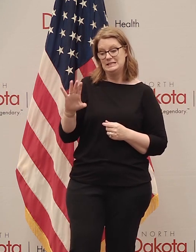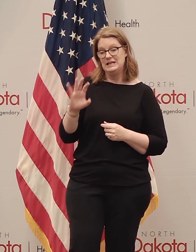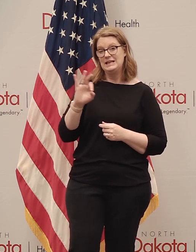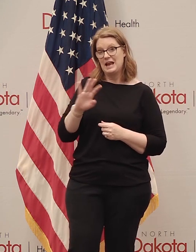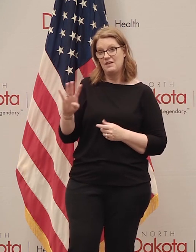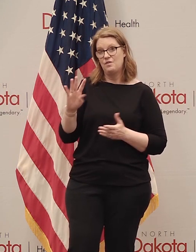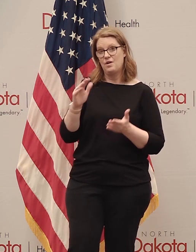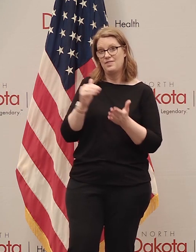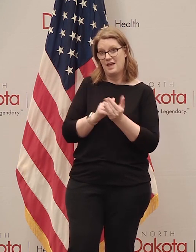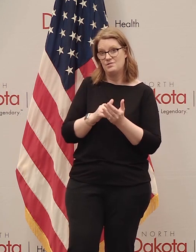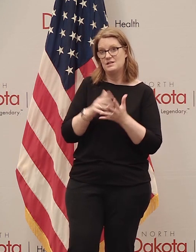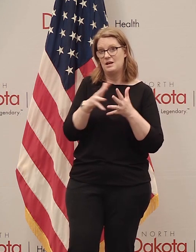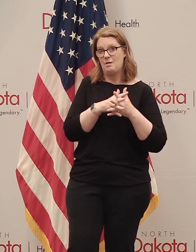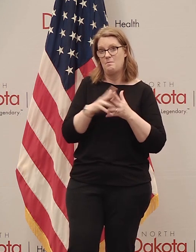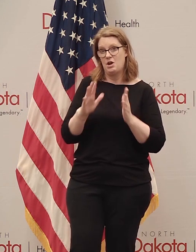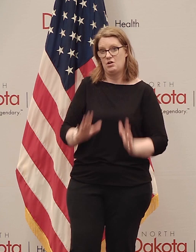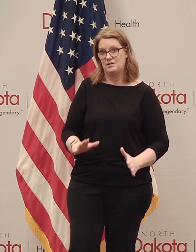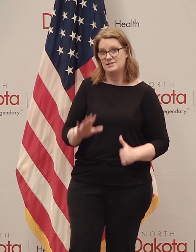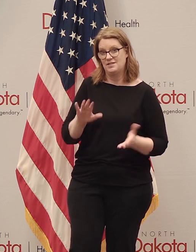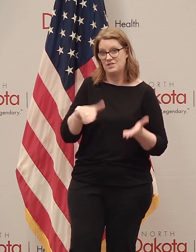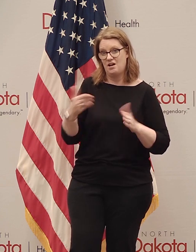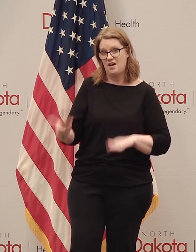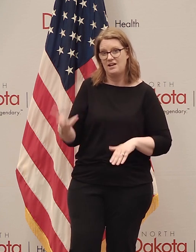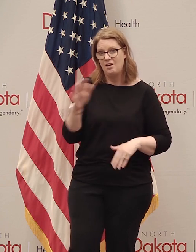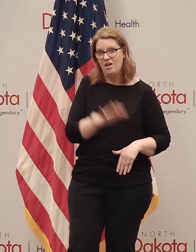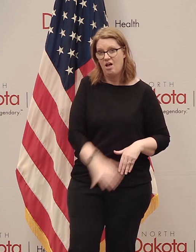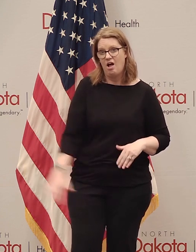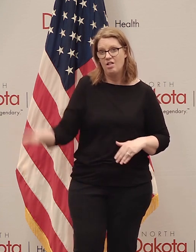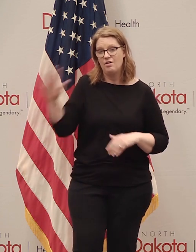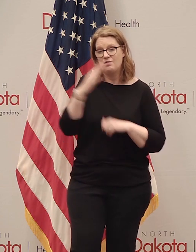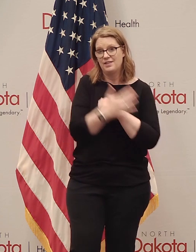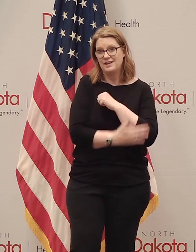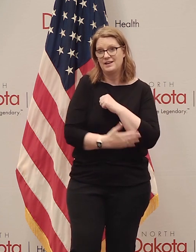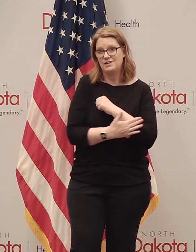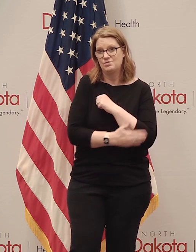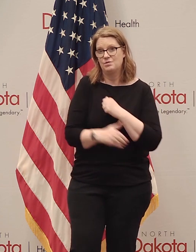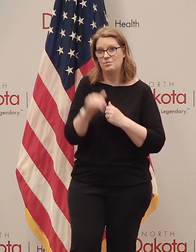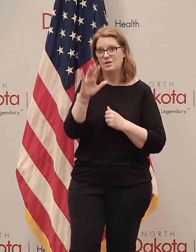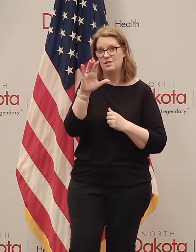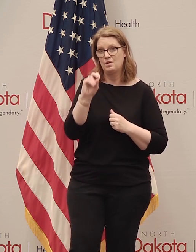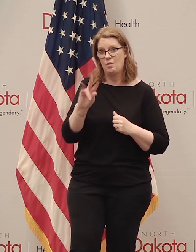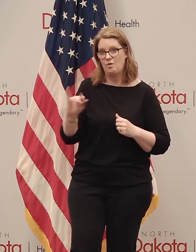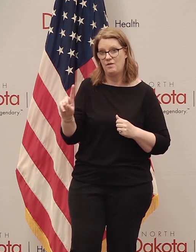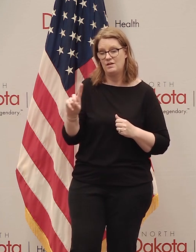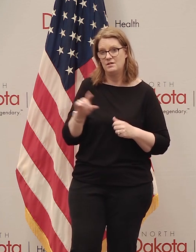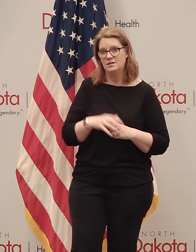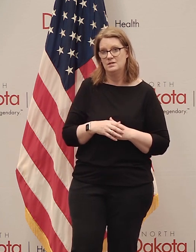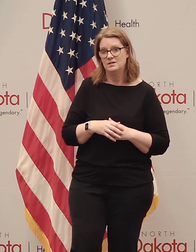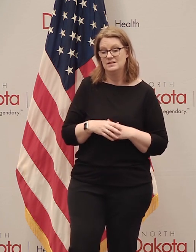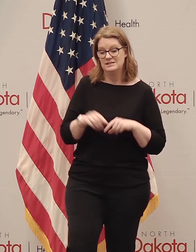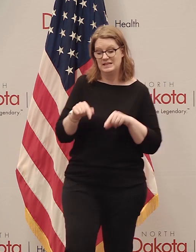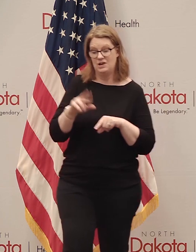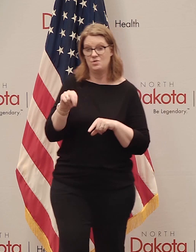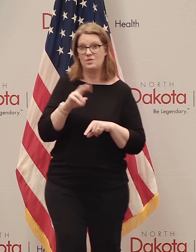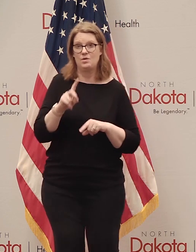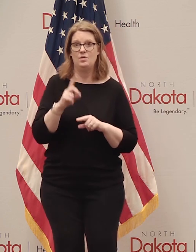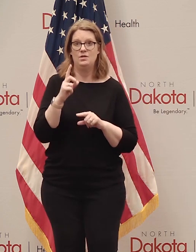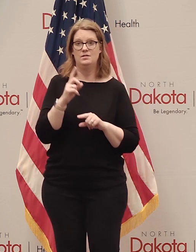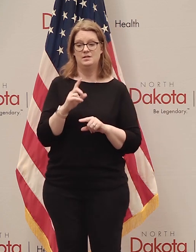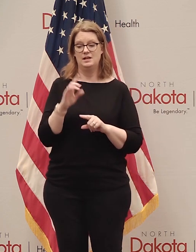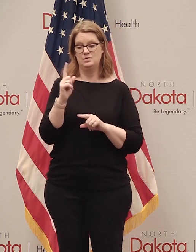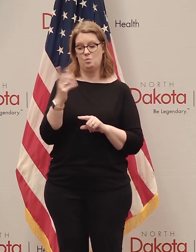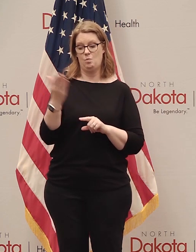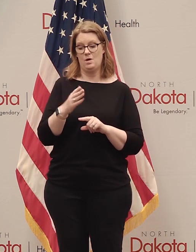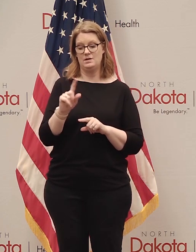94,000 Americans have died nationwide with COVID. And again, 1/20th of 1%, or 52 of